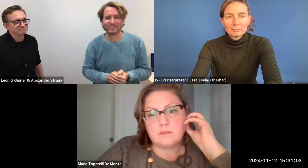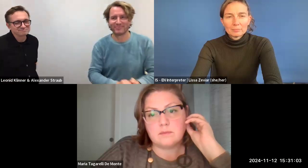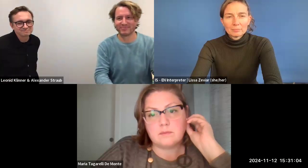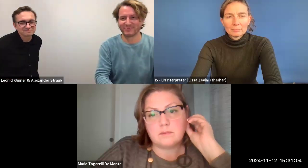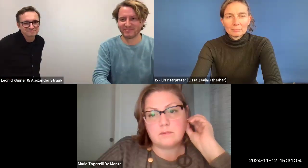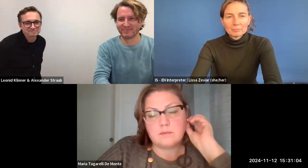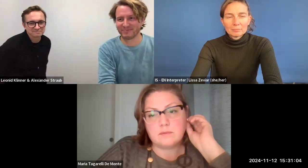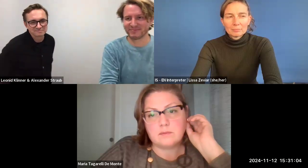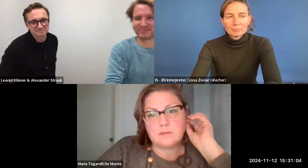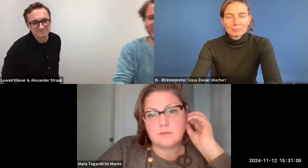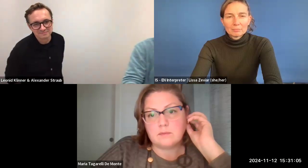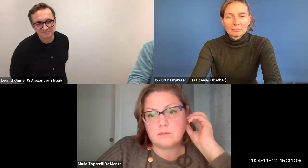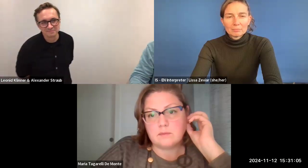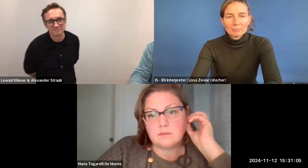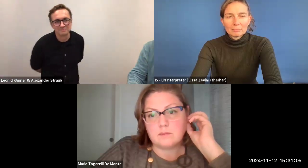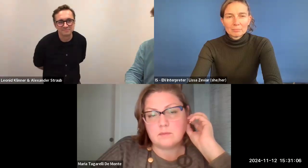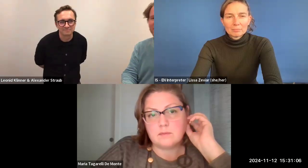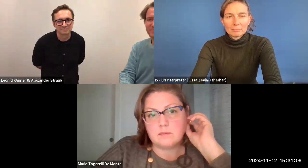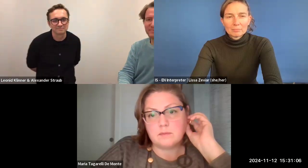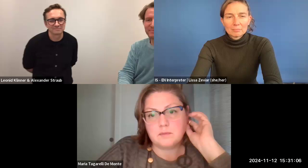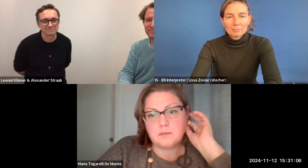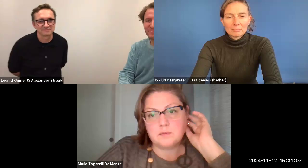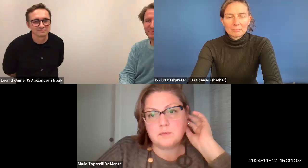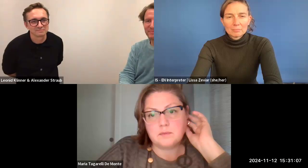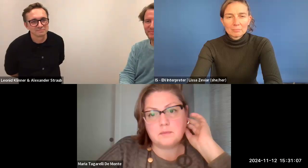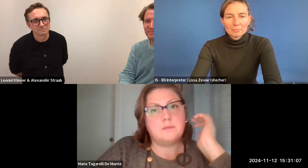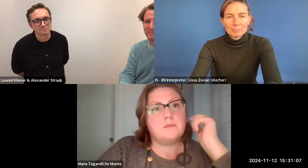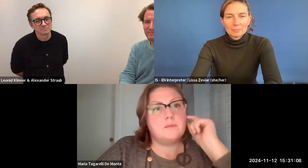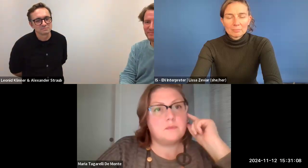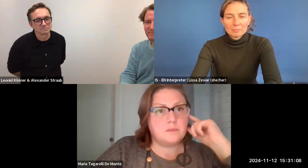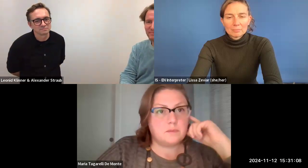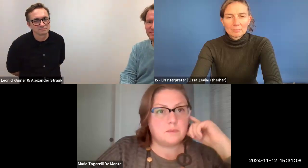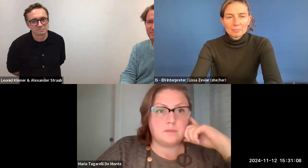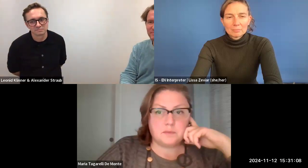important question, and something to consider.